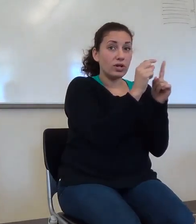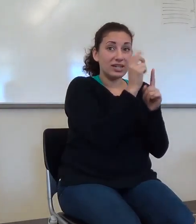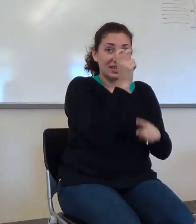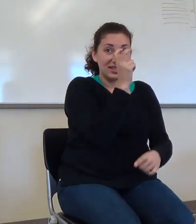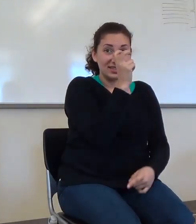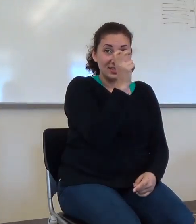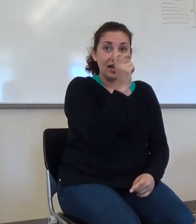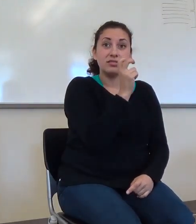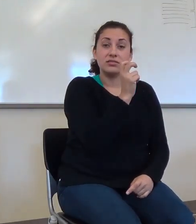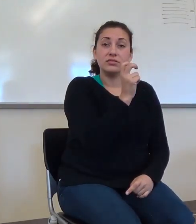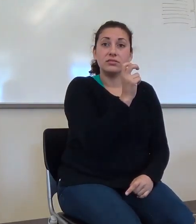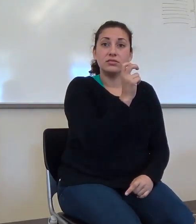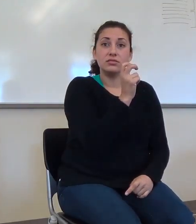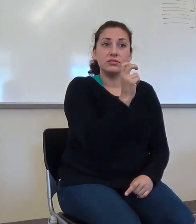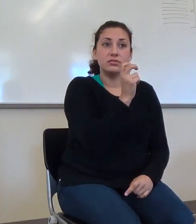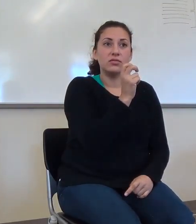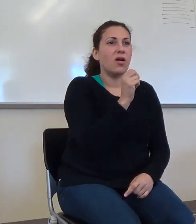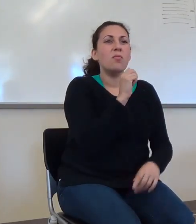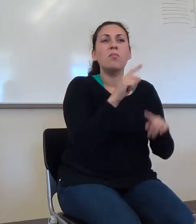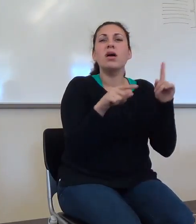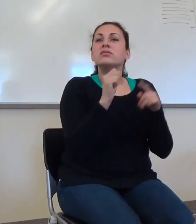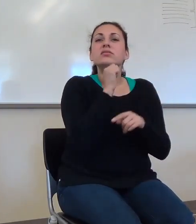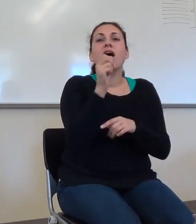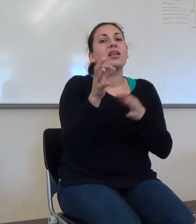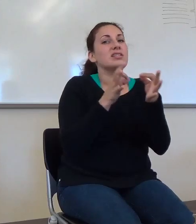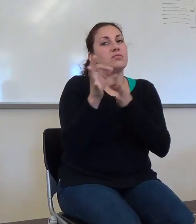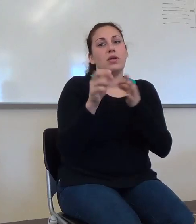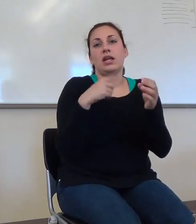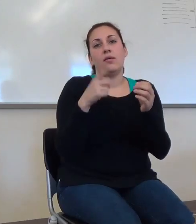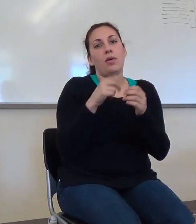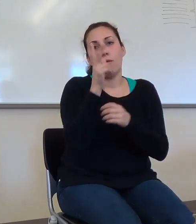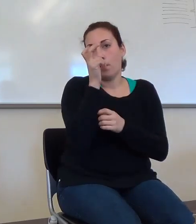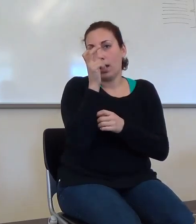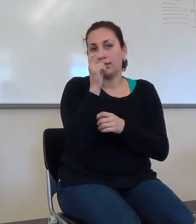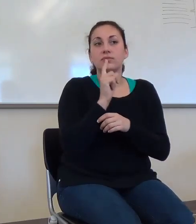through, but it's not about insects. Okay, so